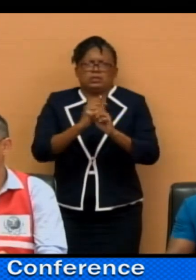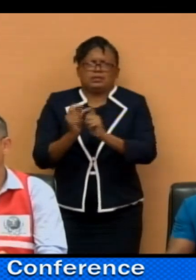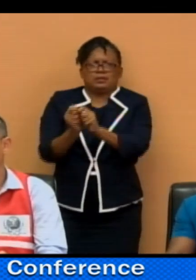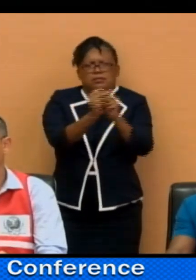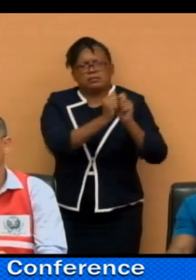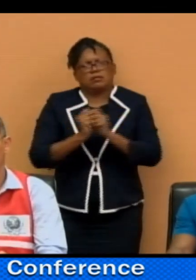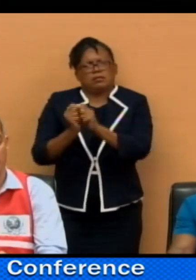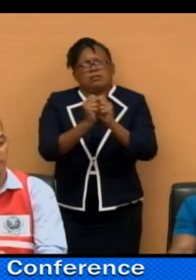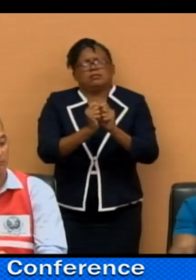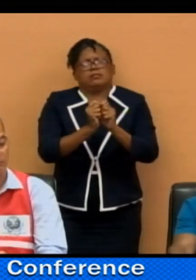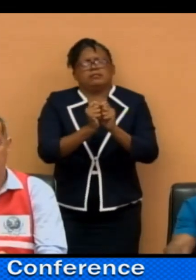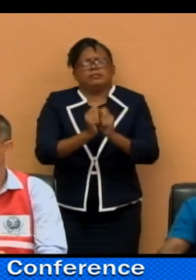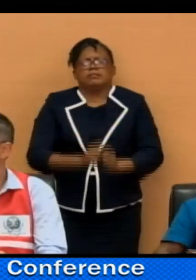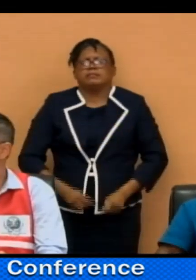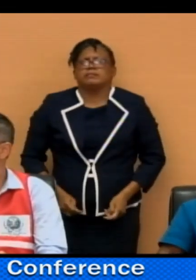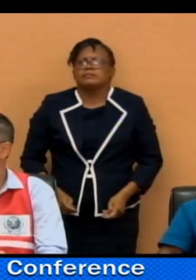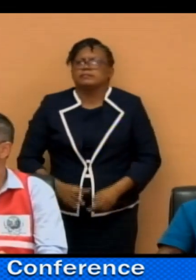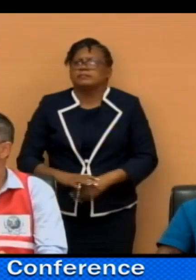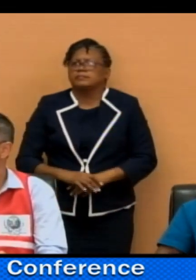happening.